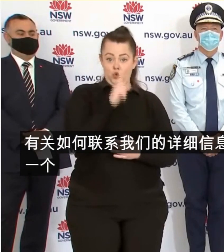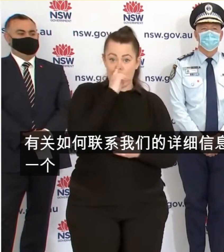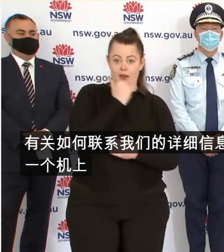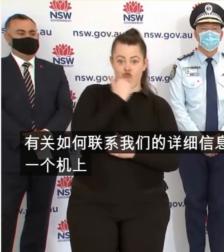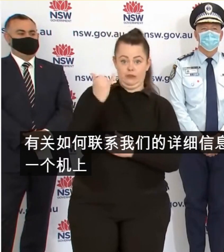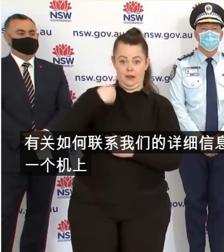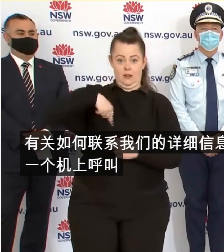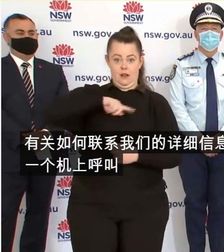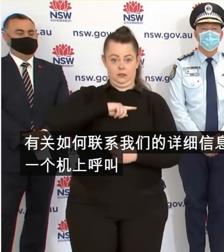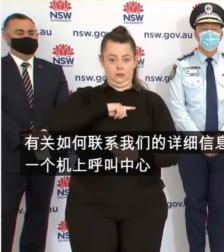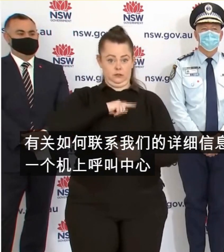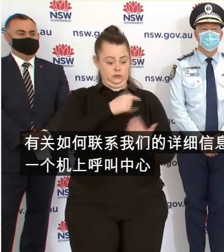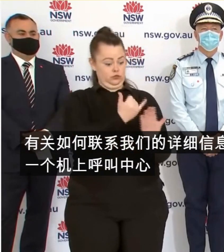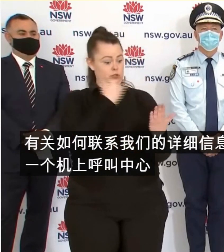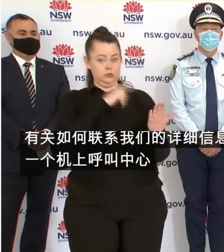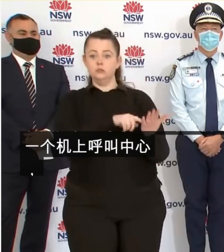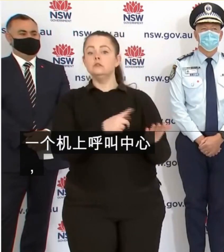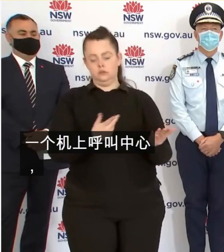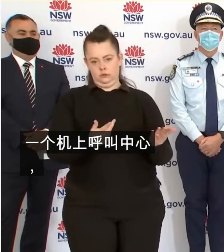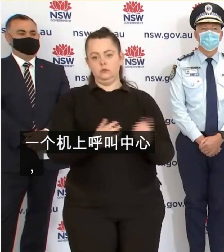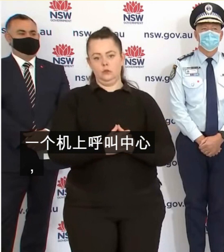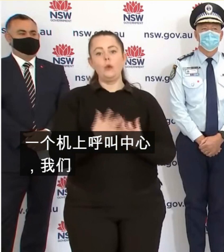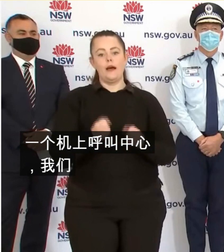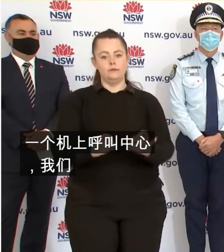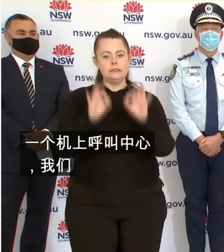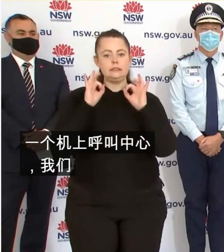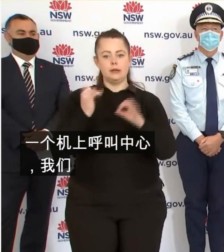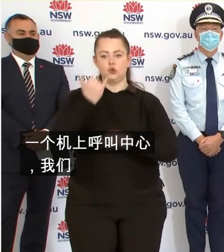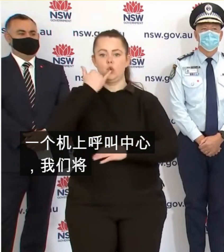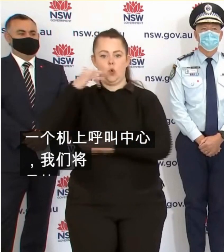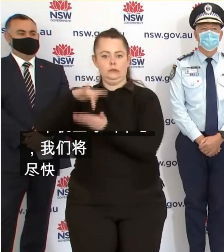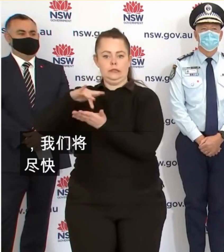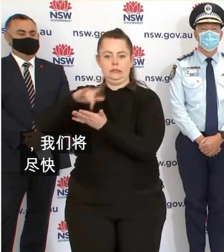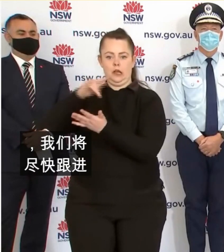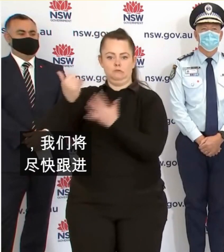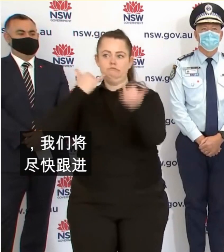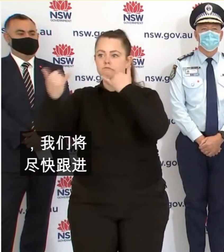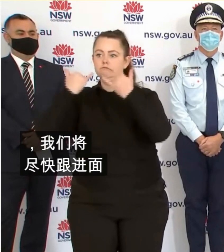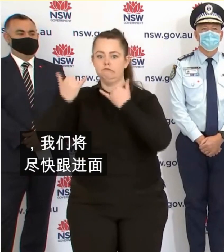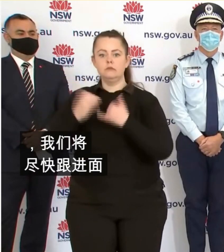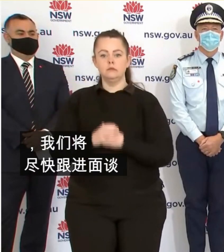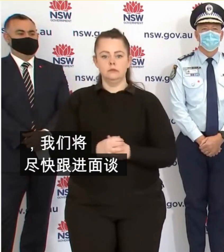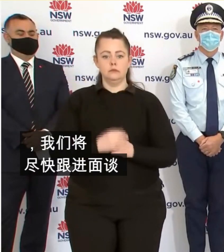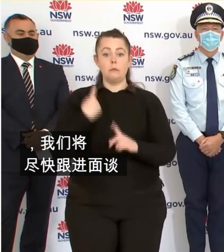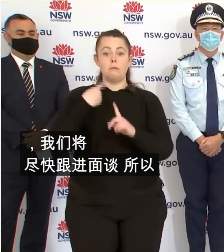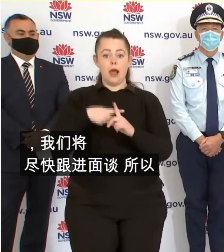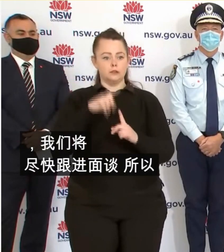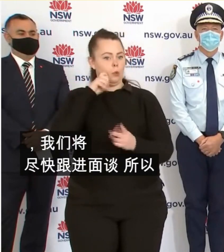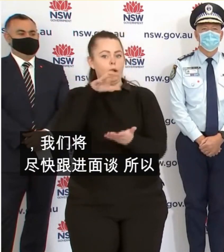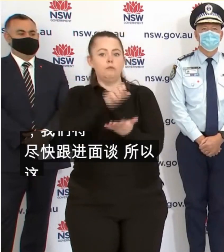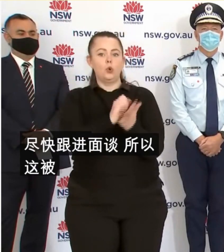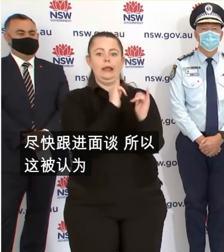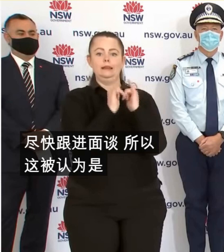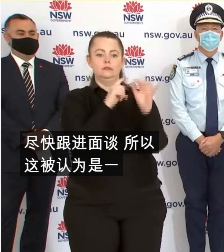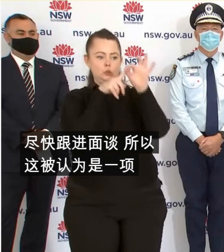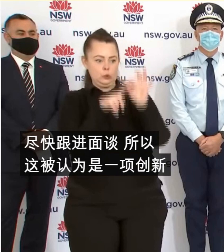got an on-board call centre for that. And also we will then follow up with an interview as soon as possible.